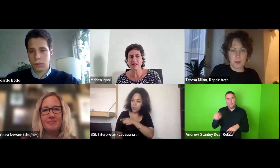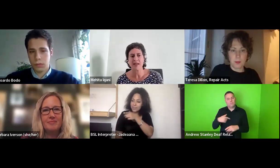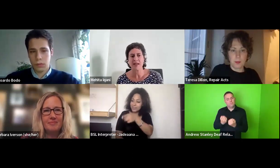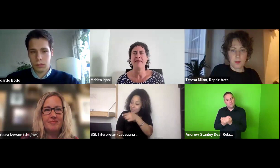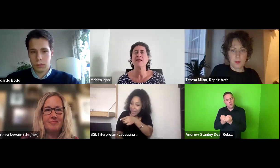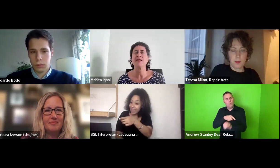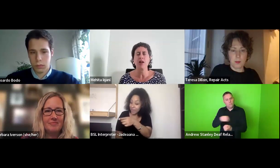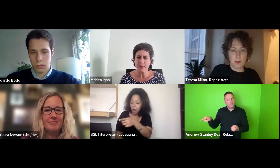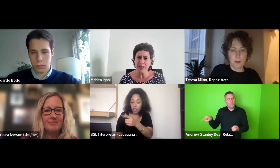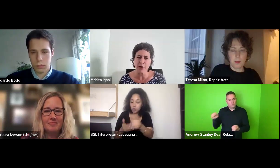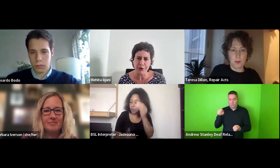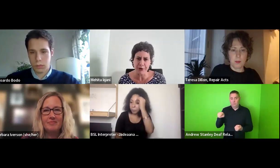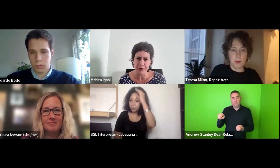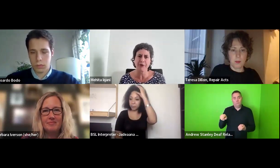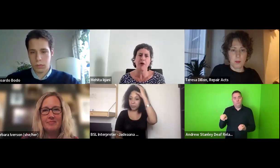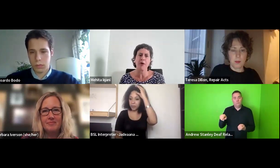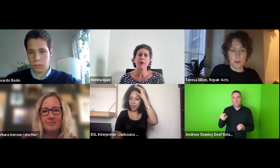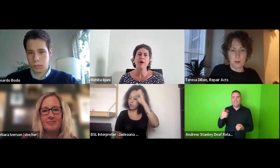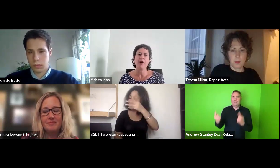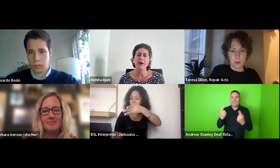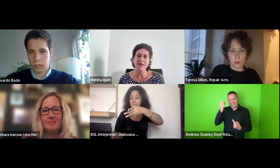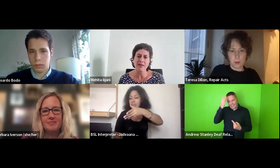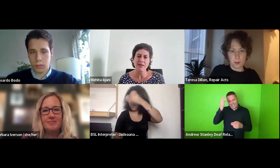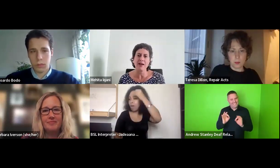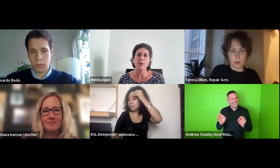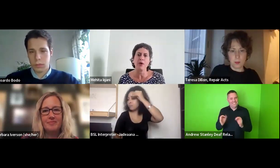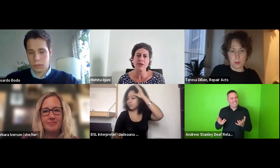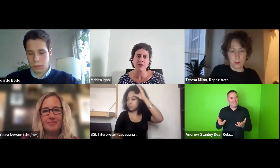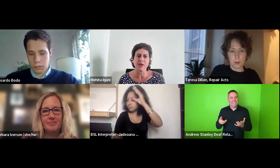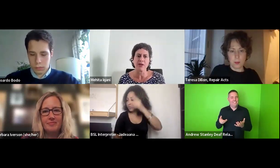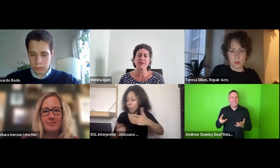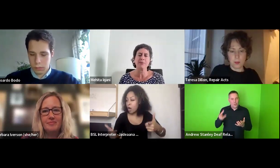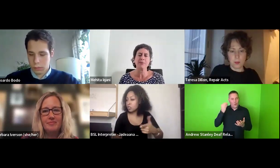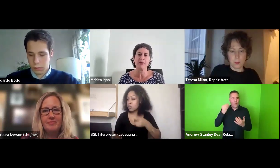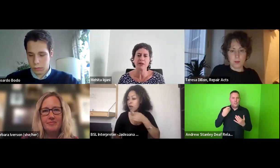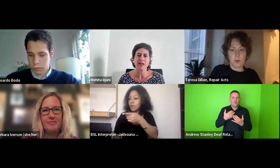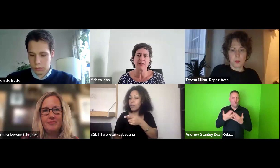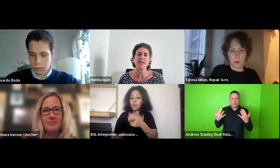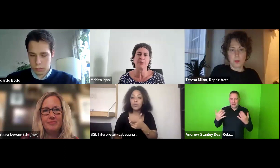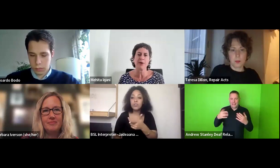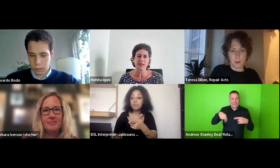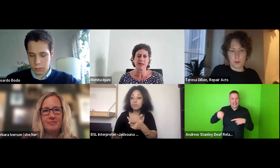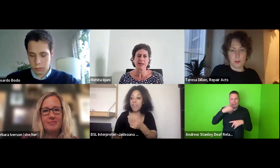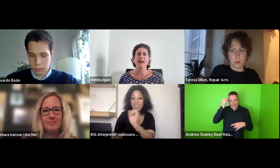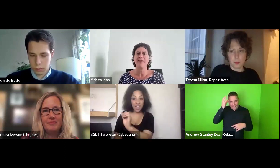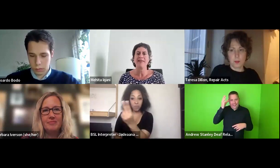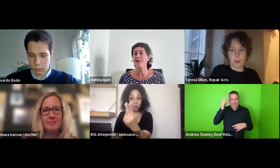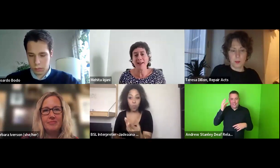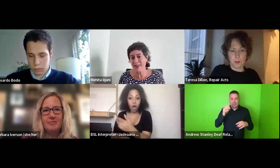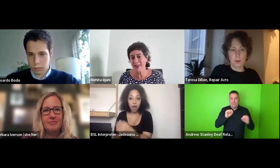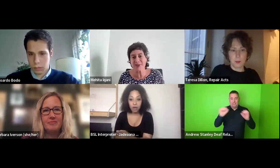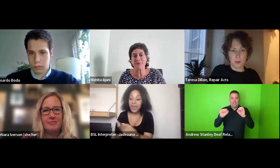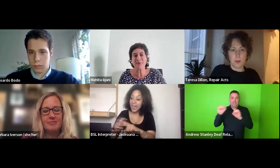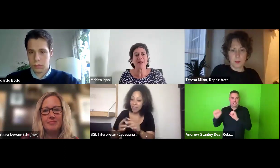of waste. And there's a lot to be learned from how they think and what they do. And if they're supported and given the space